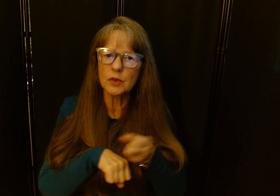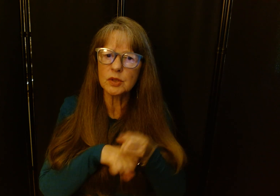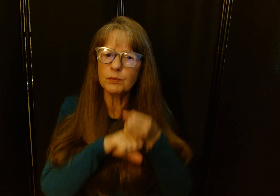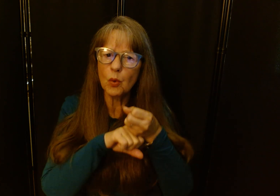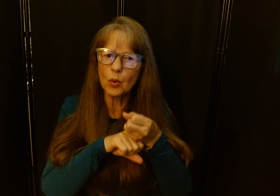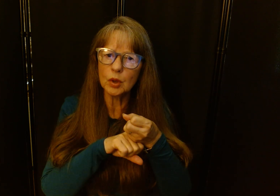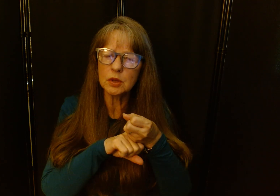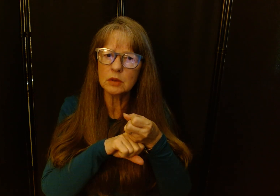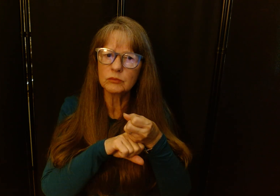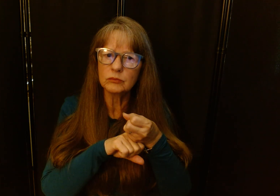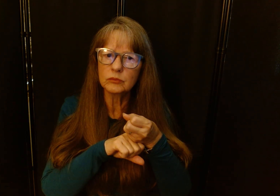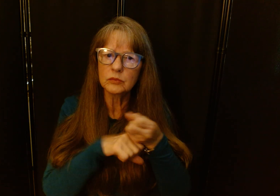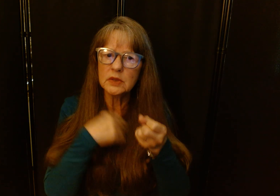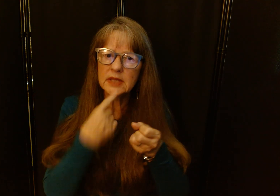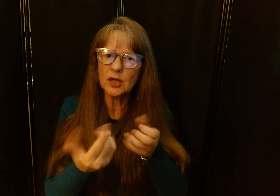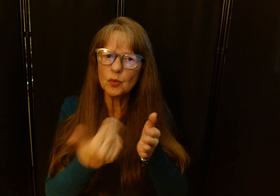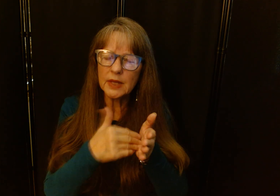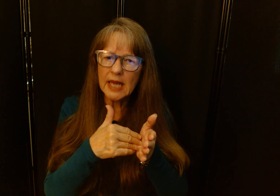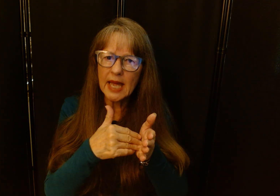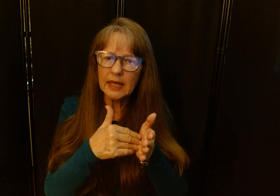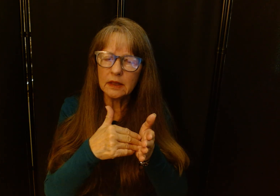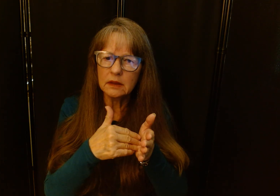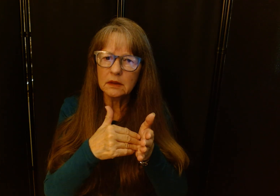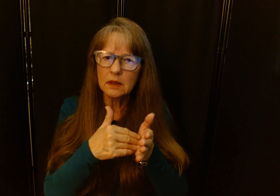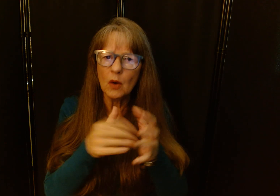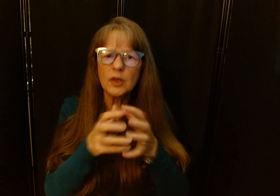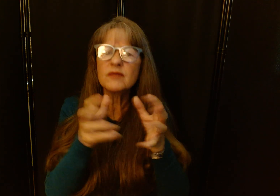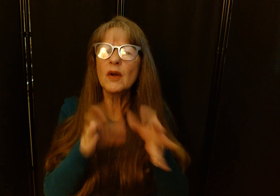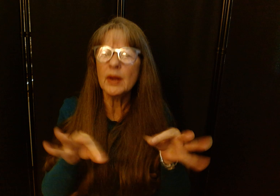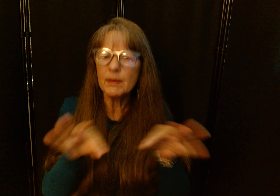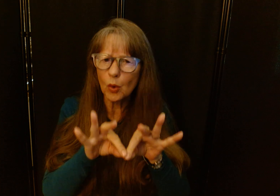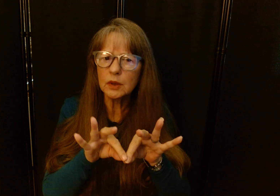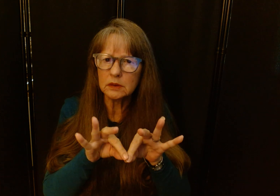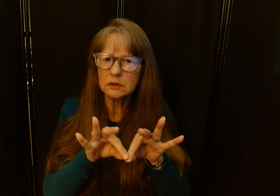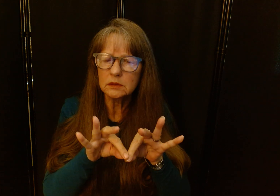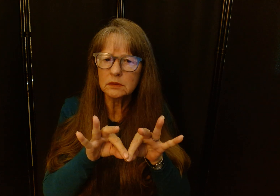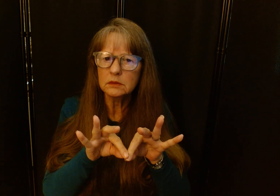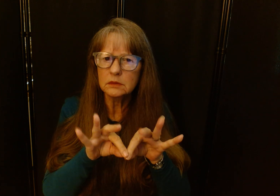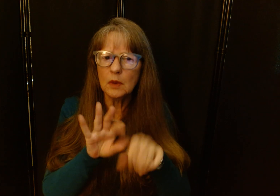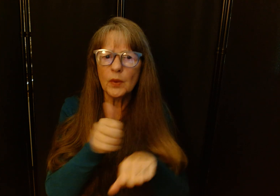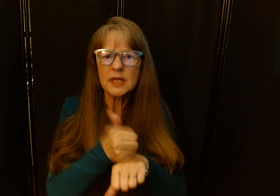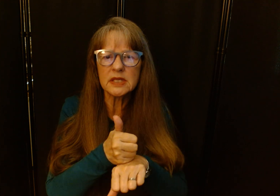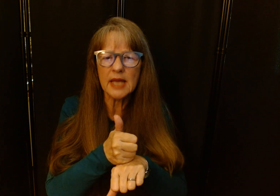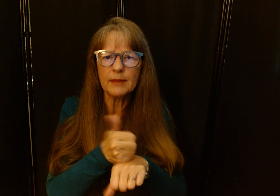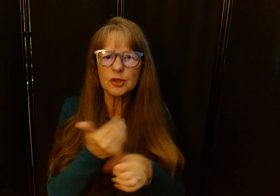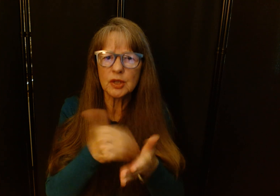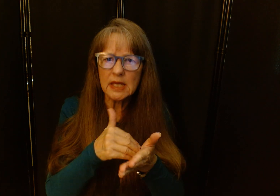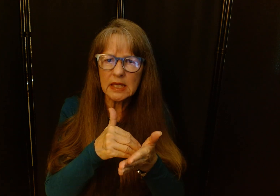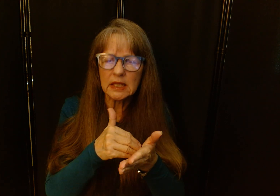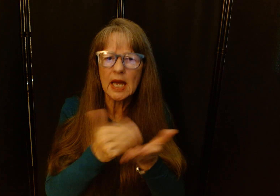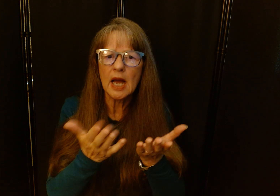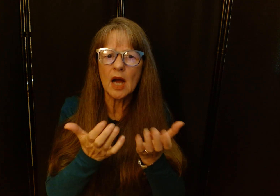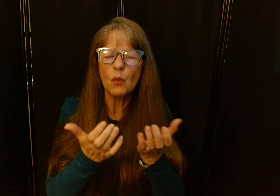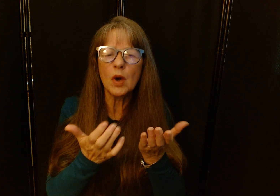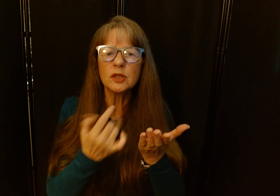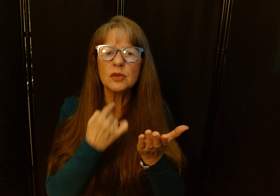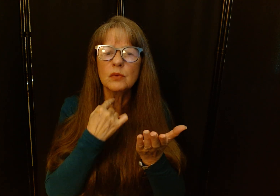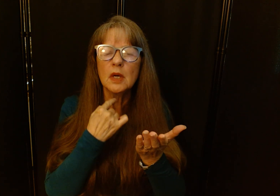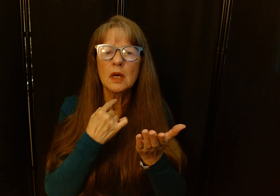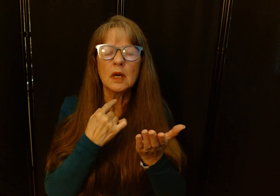support, tell you again. It's very important. I want to establish again, I want to